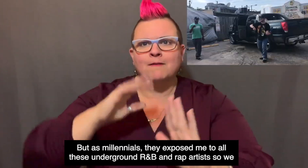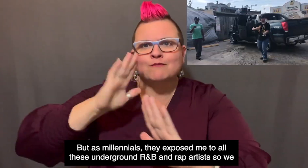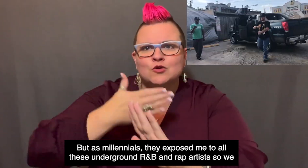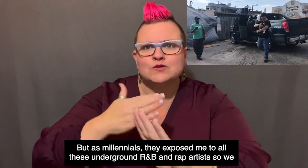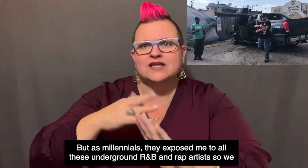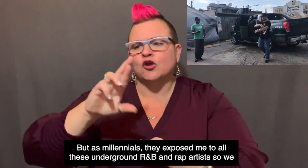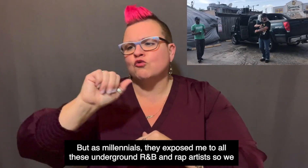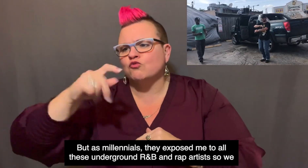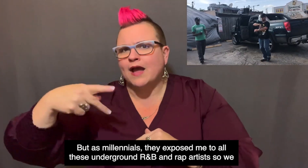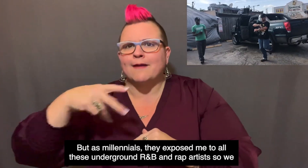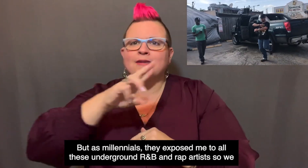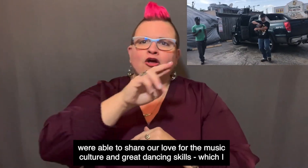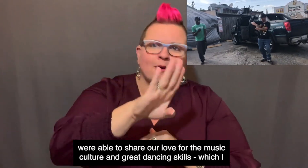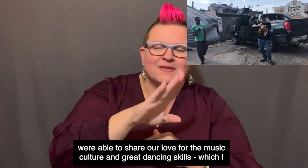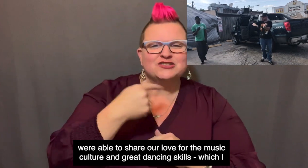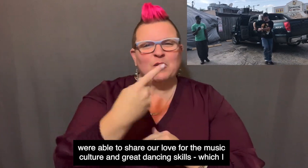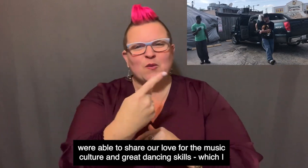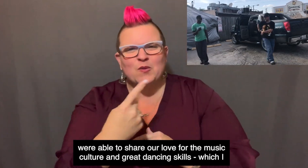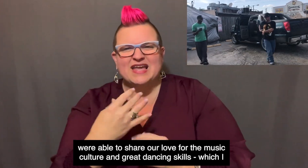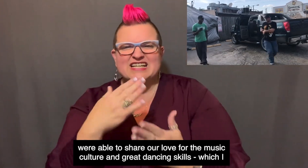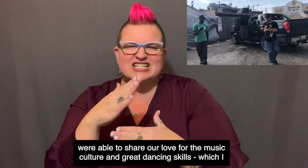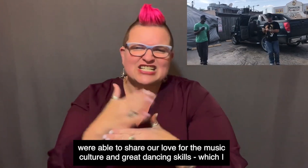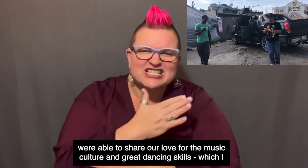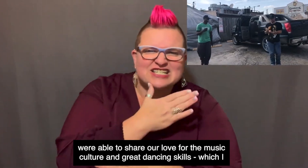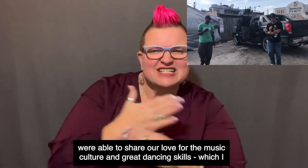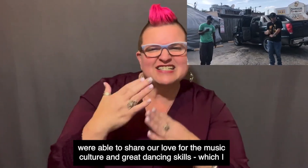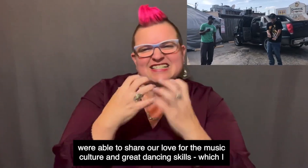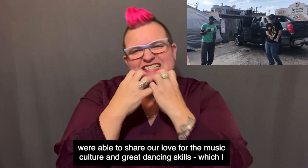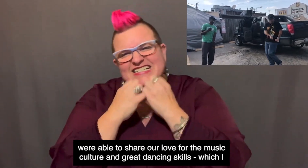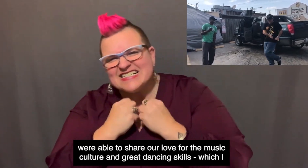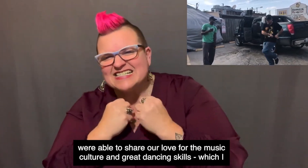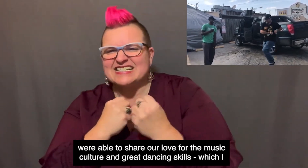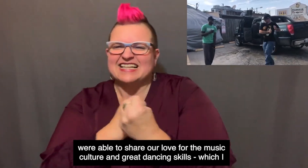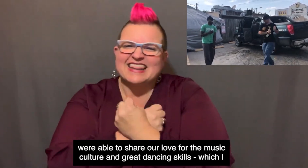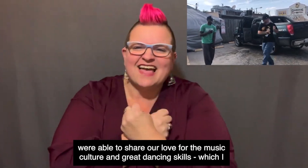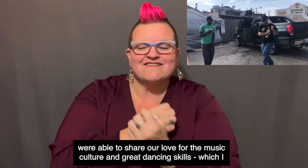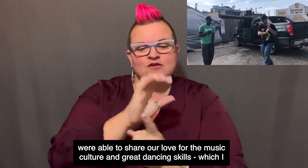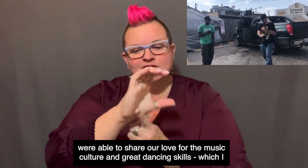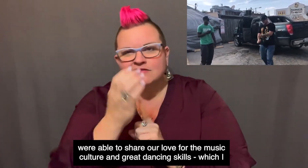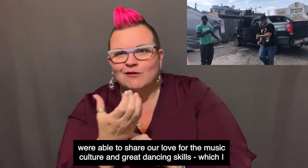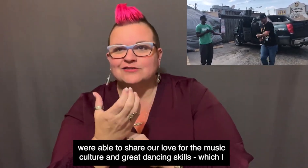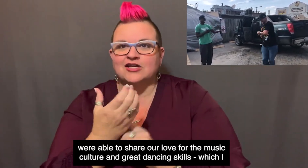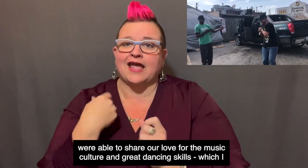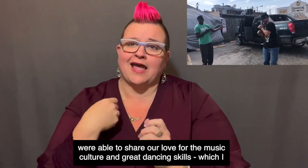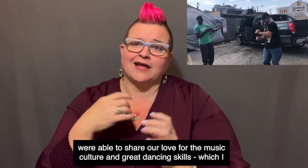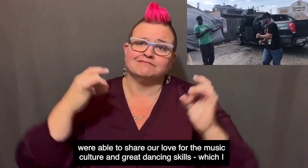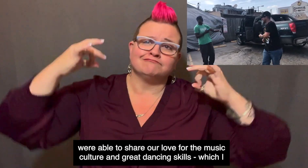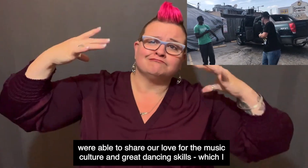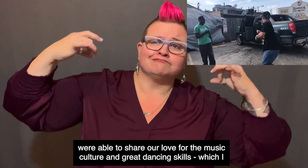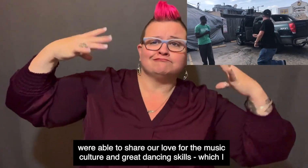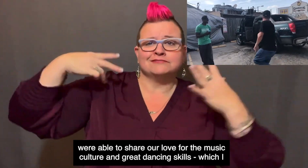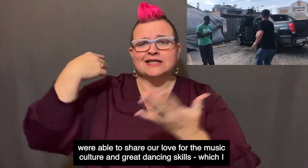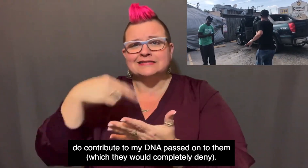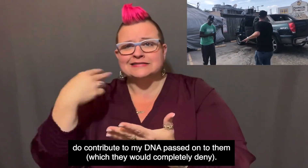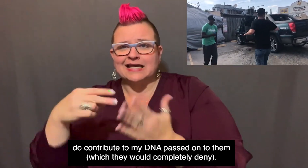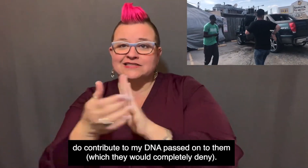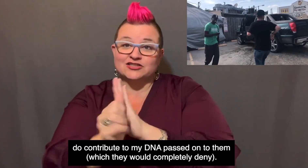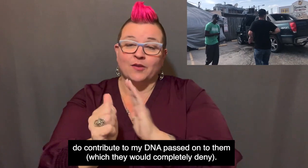artists. So we were able to share our love for the music, culture, and great dancing skills, which I do contribute